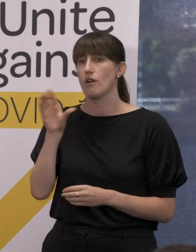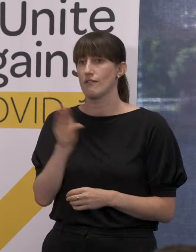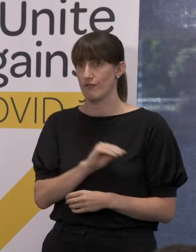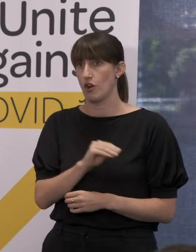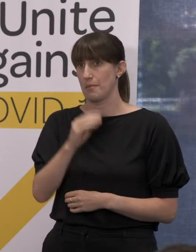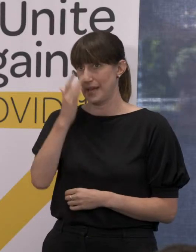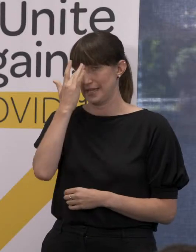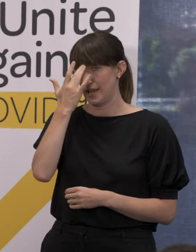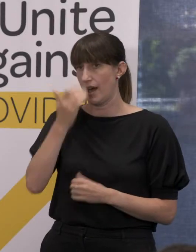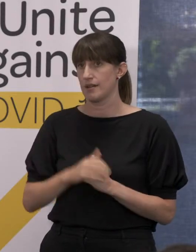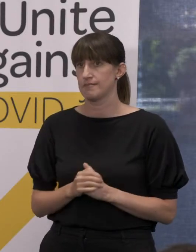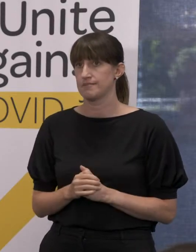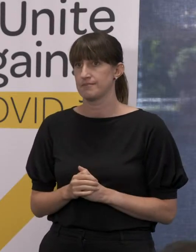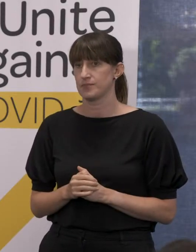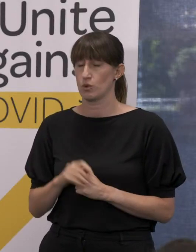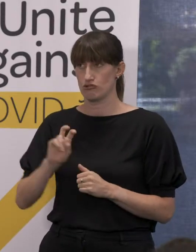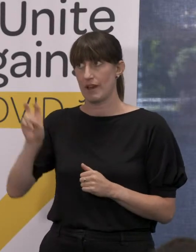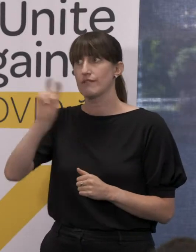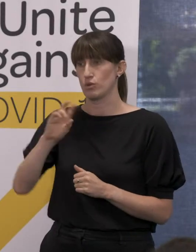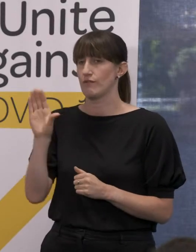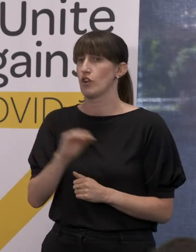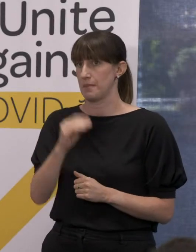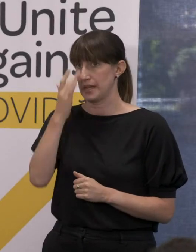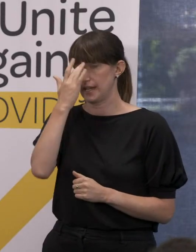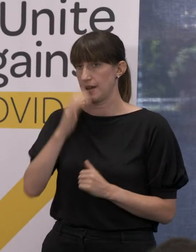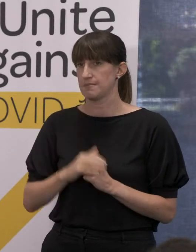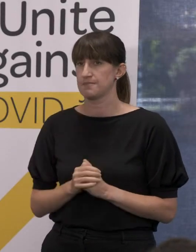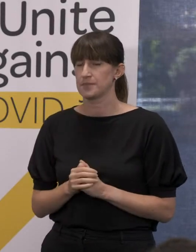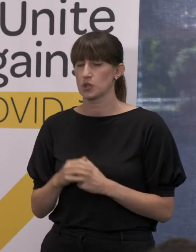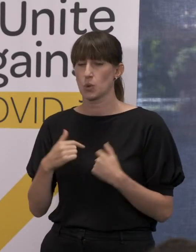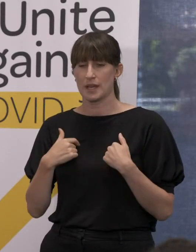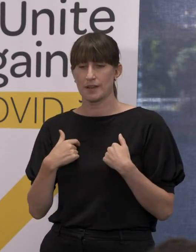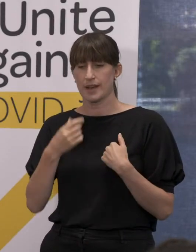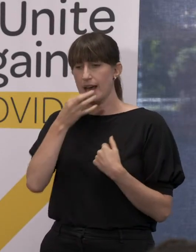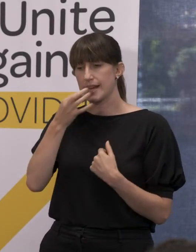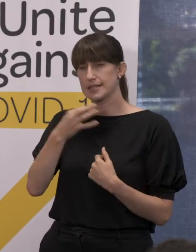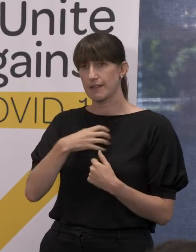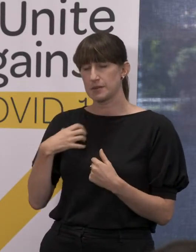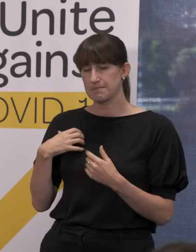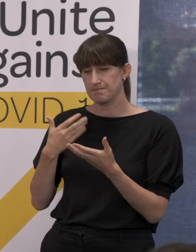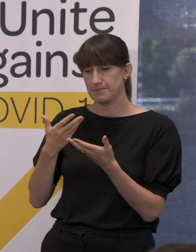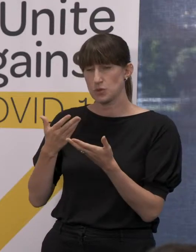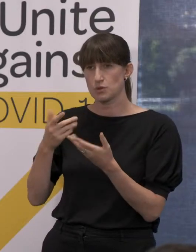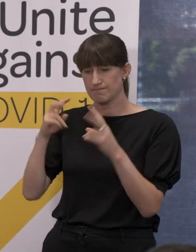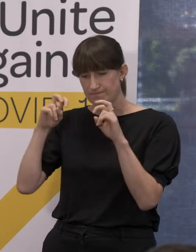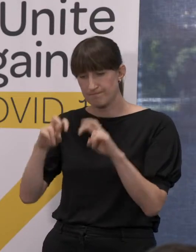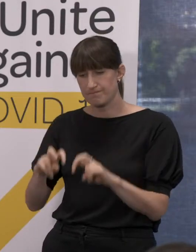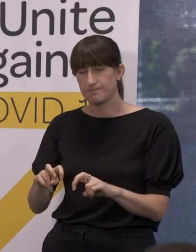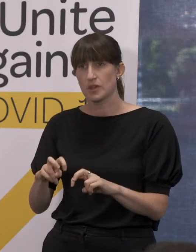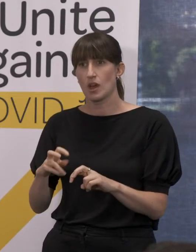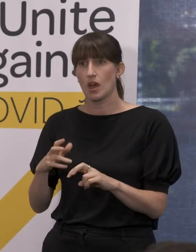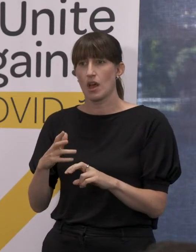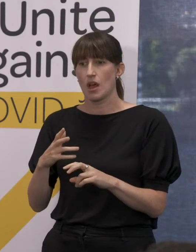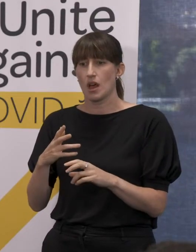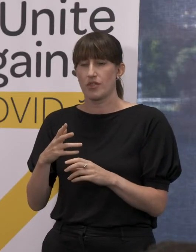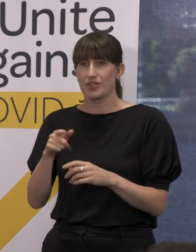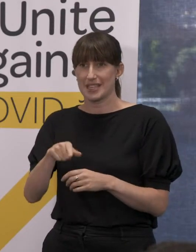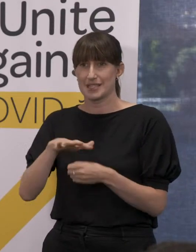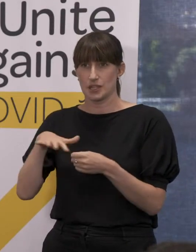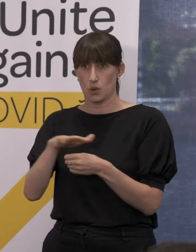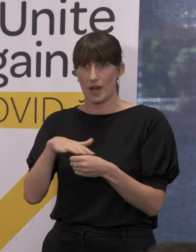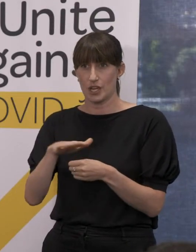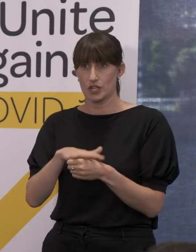have provided advice to government about how best to manage the increased risk arising from this situation. That is the increased risk of